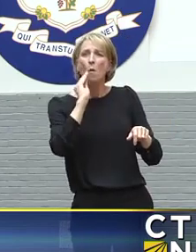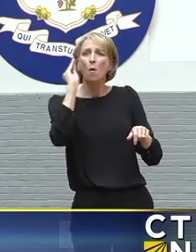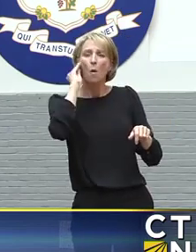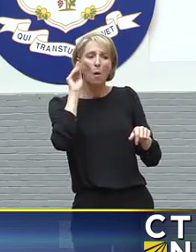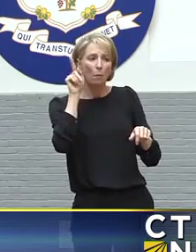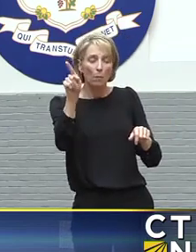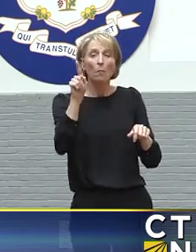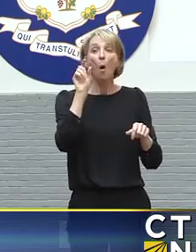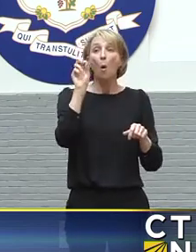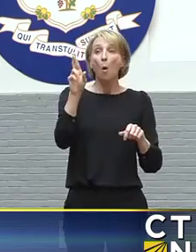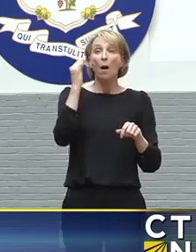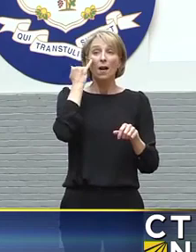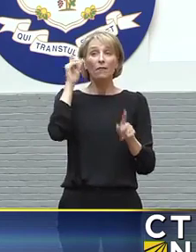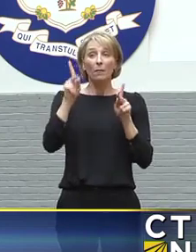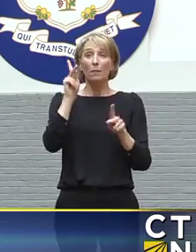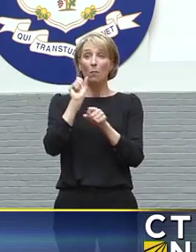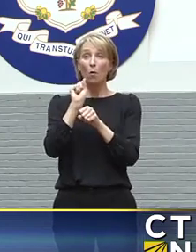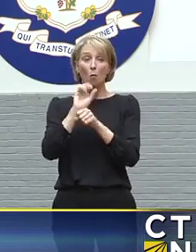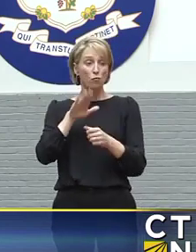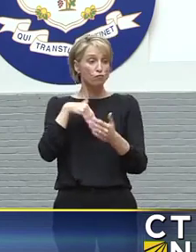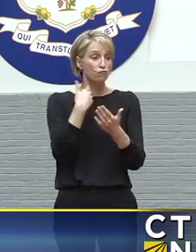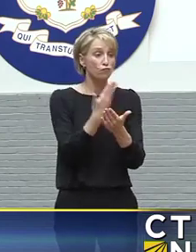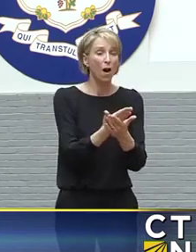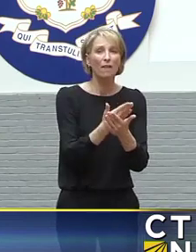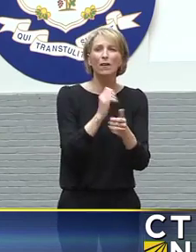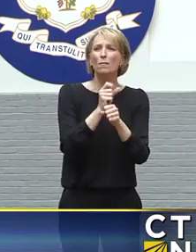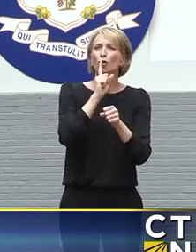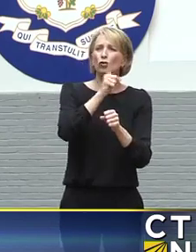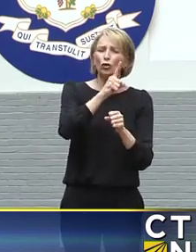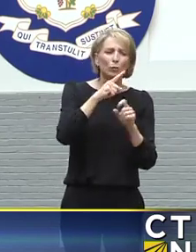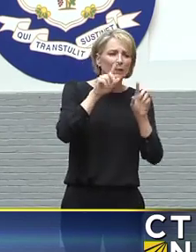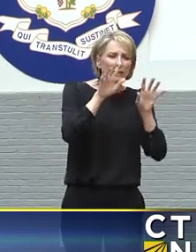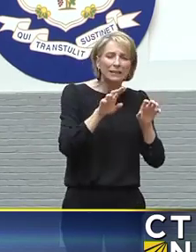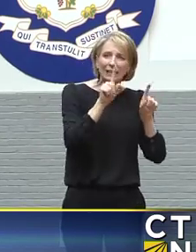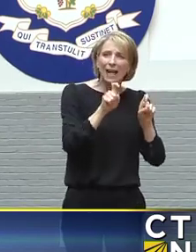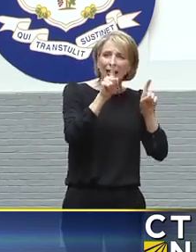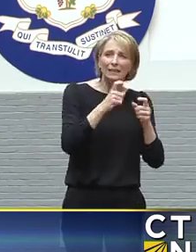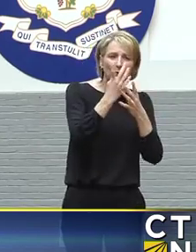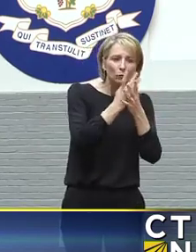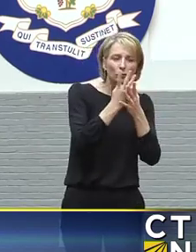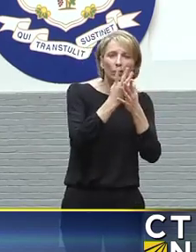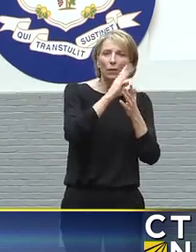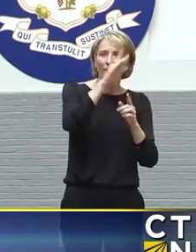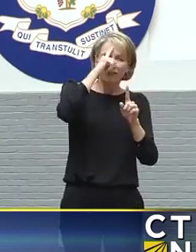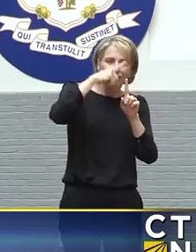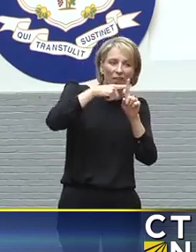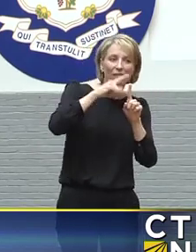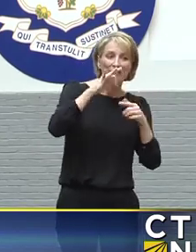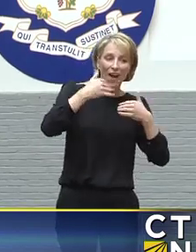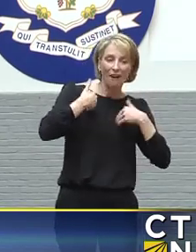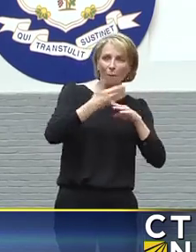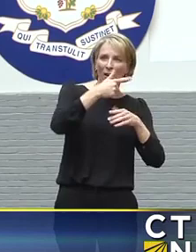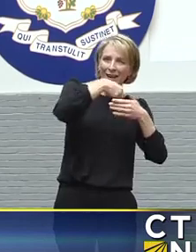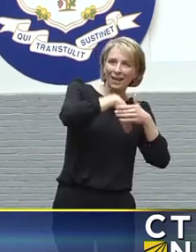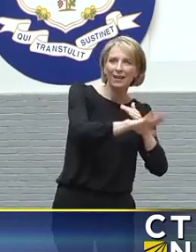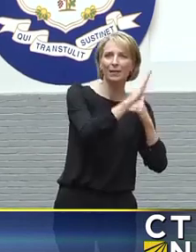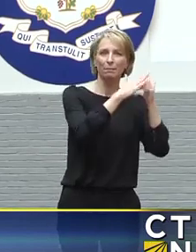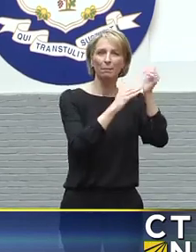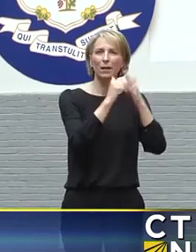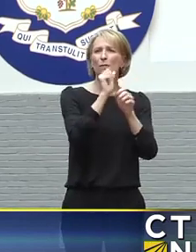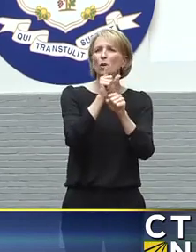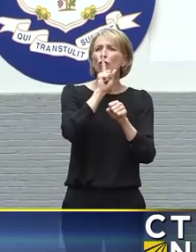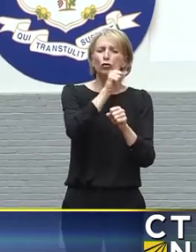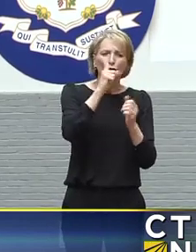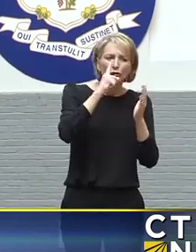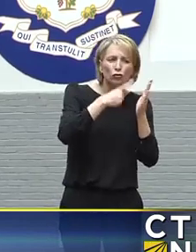going to the factory. Make sure they test themselves at the end of the day at EB or Pratt or Sikorsky. Make sure they're